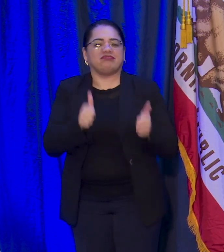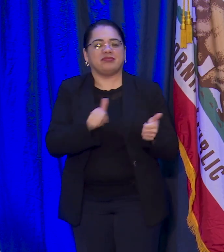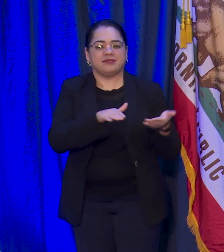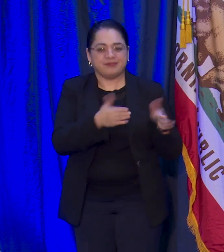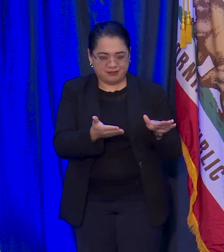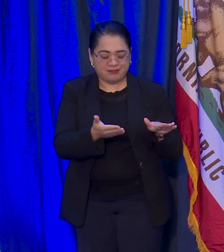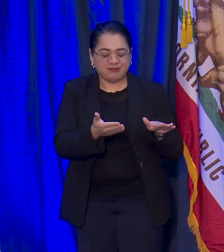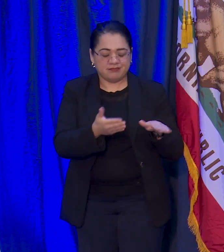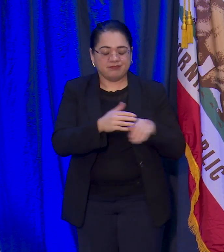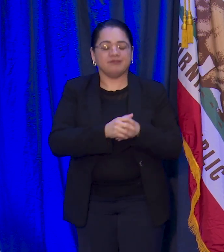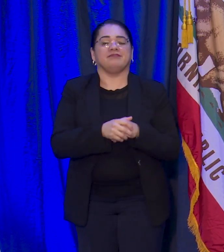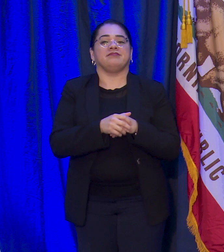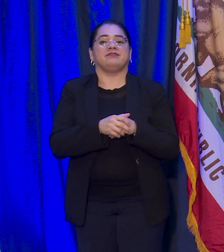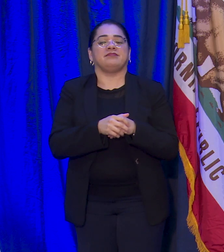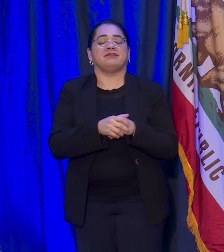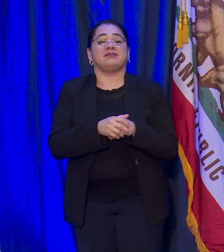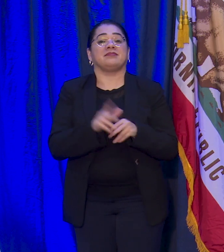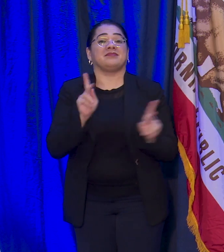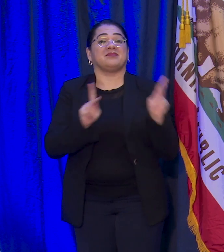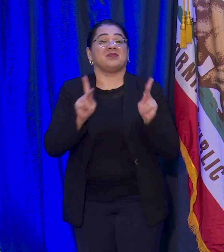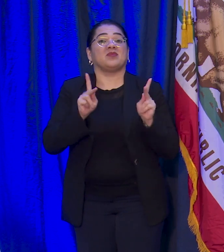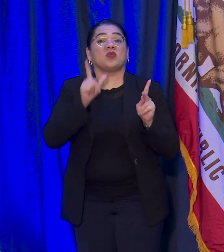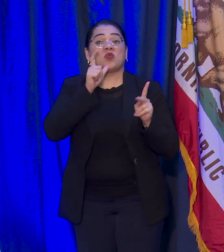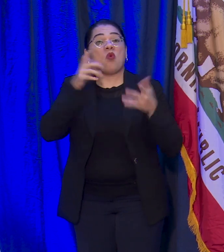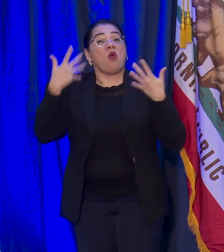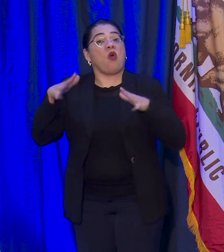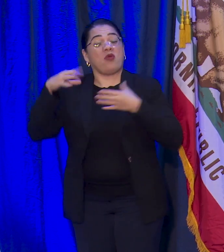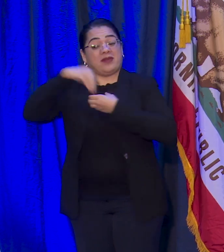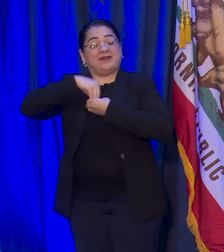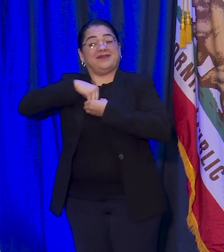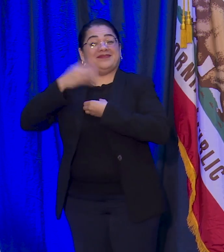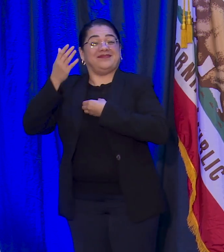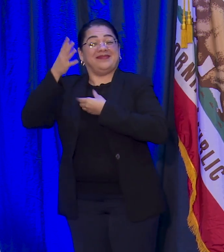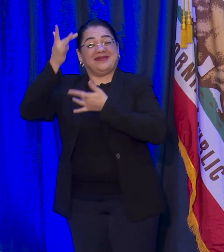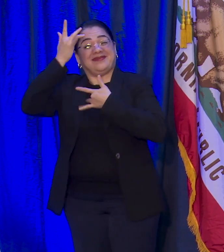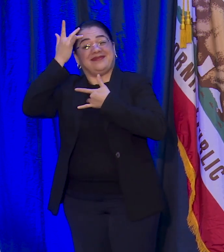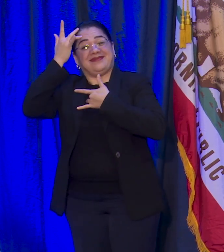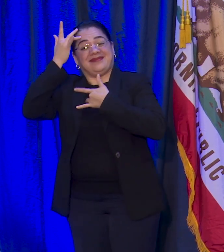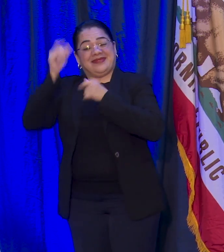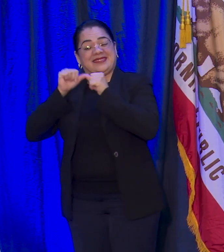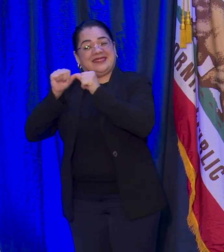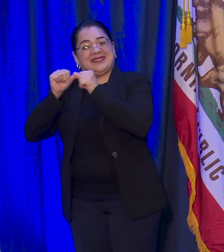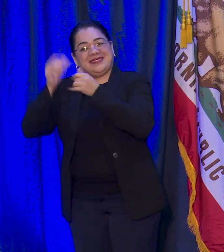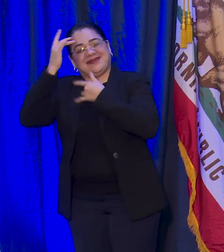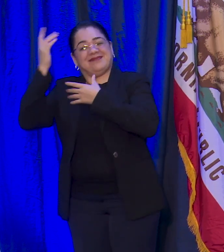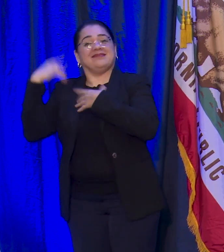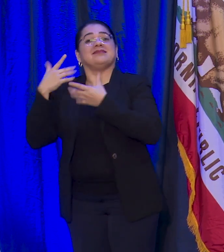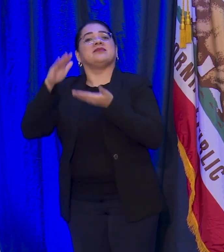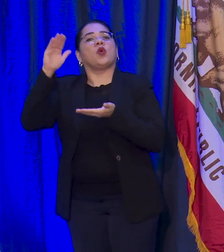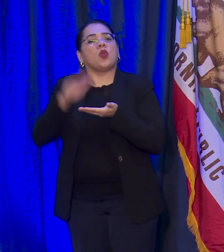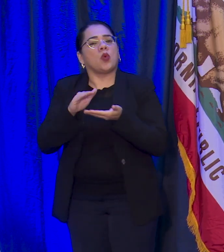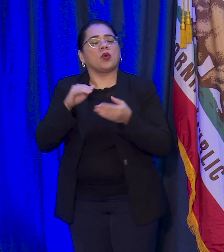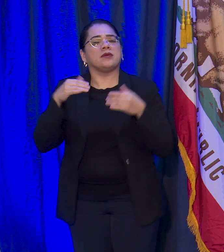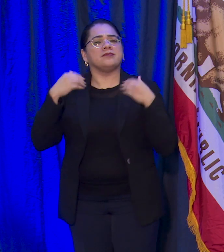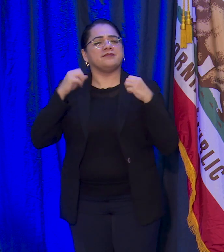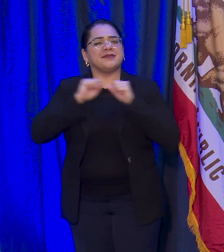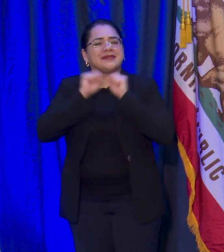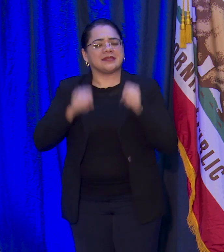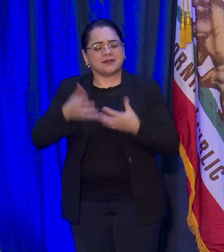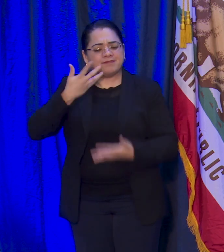is especially more dangerous for people with health conditions, with low immune systems,